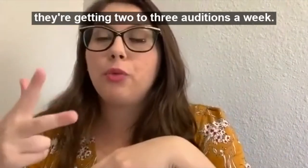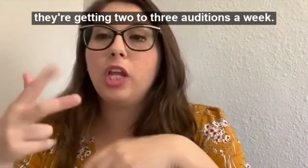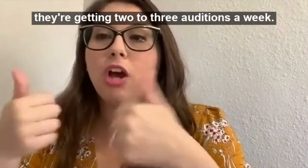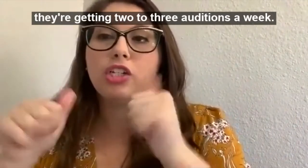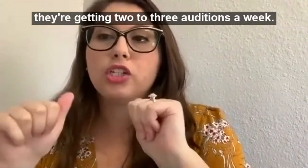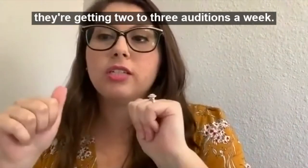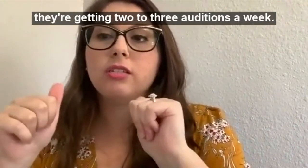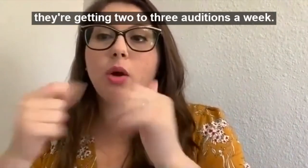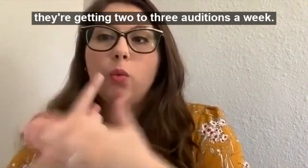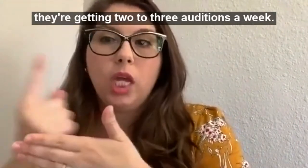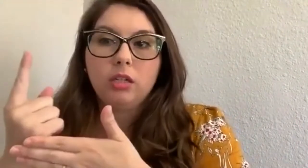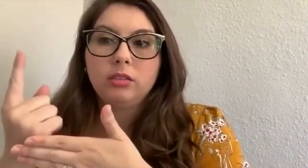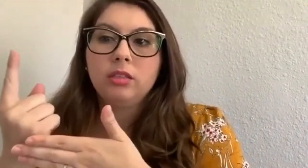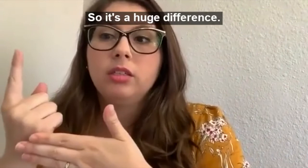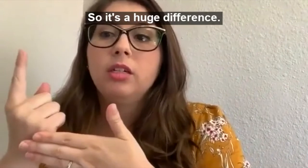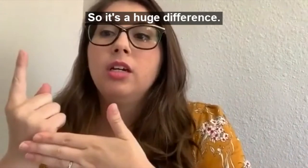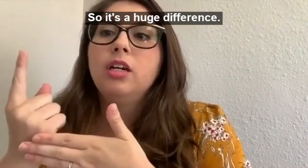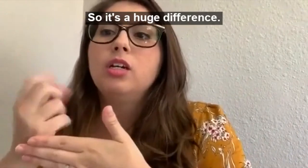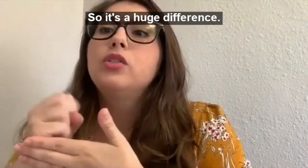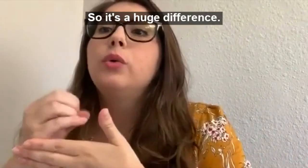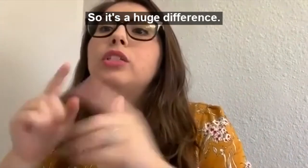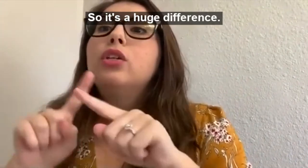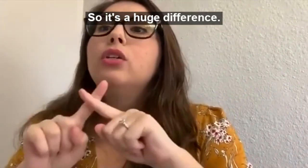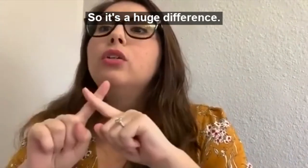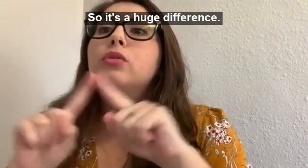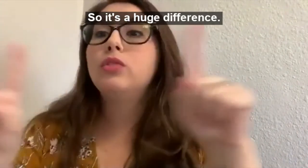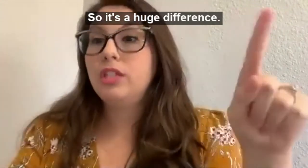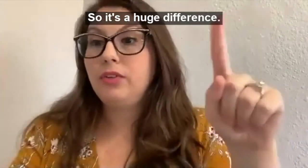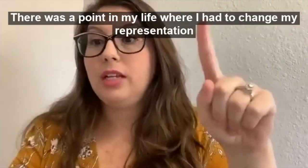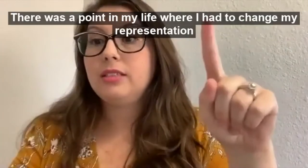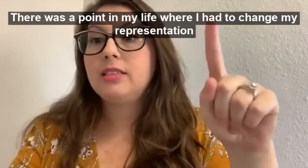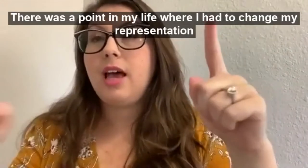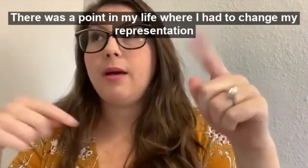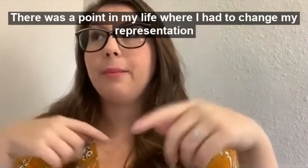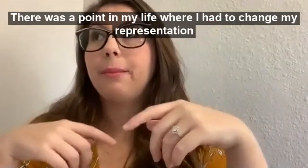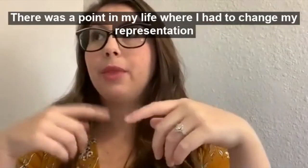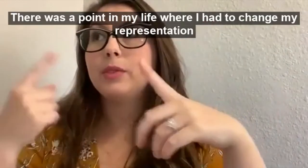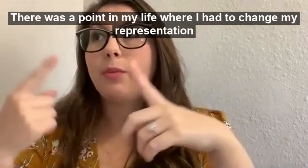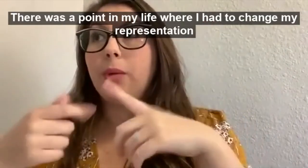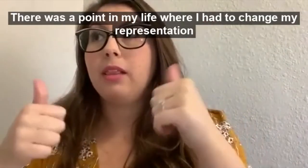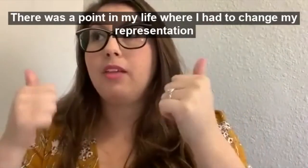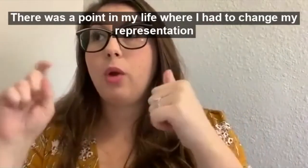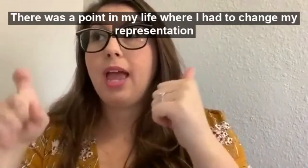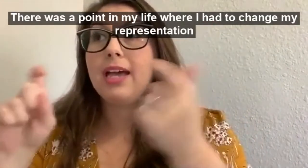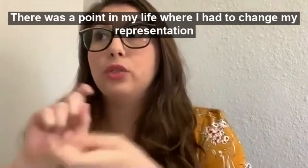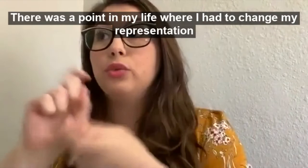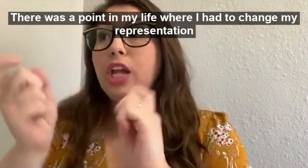2 to 3 auditions a week. So it's a huge difference. There was a point in my life where I had to change